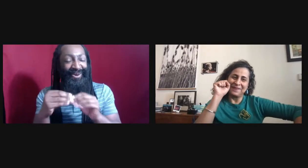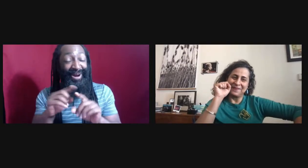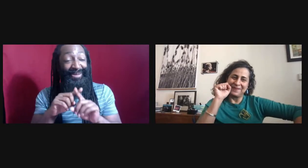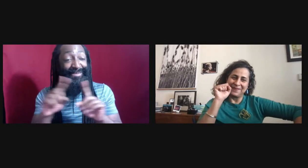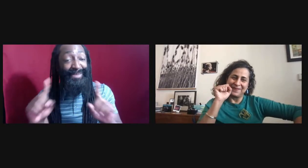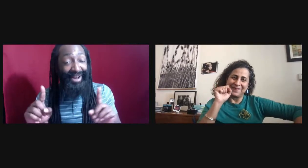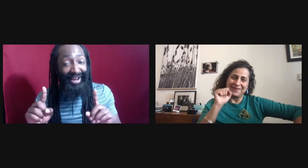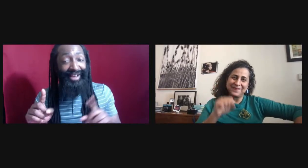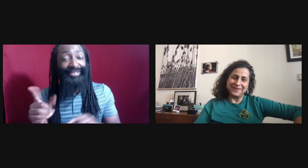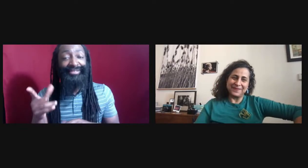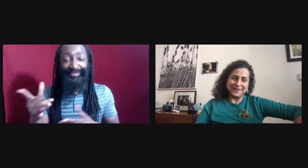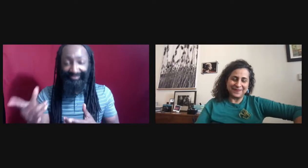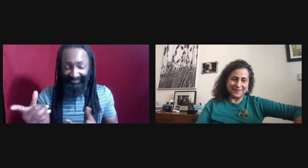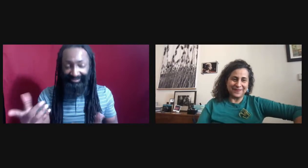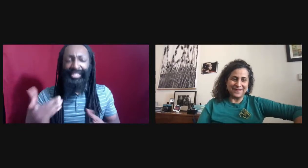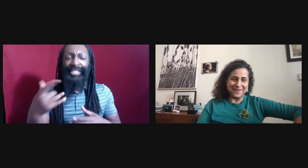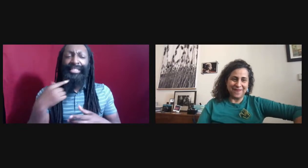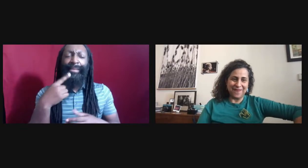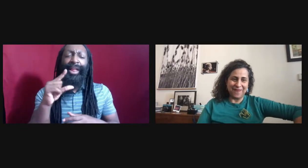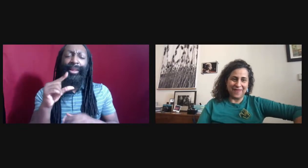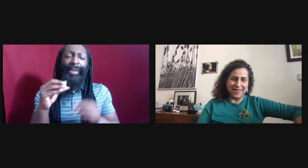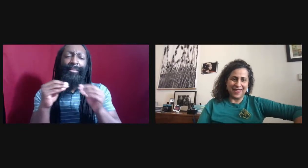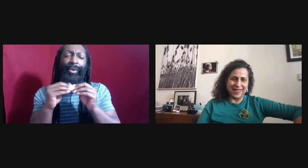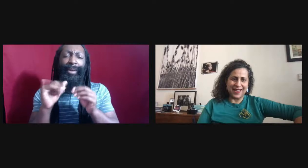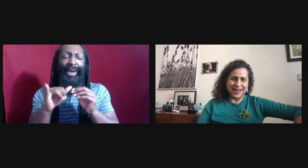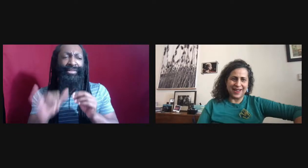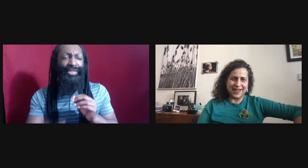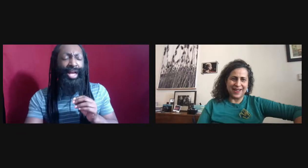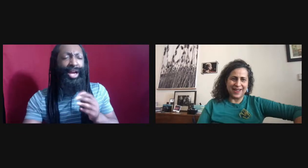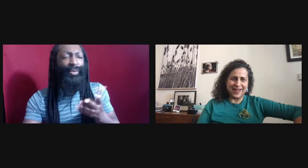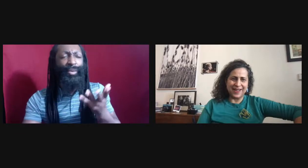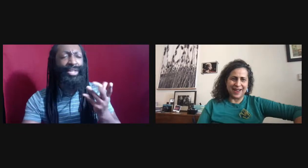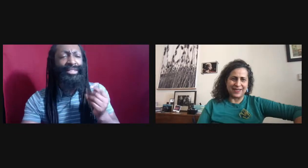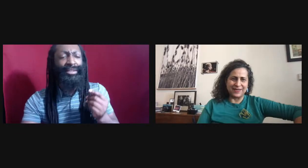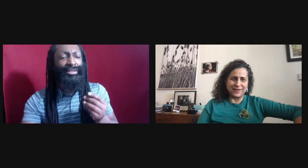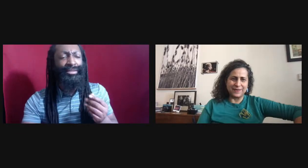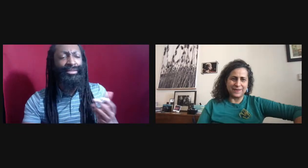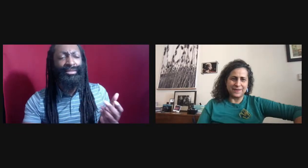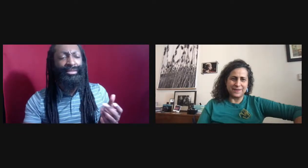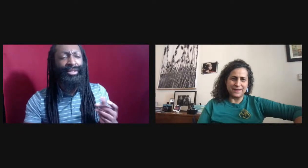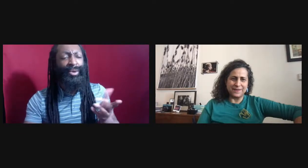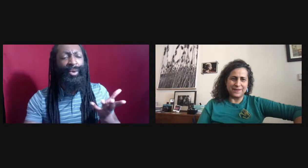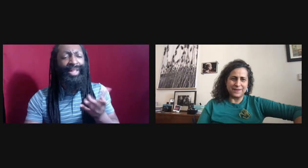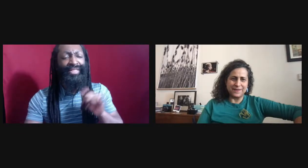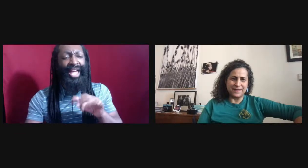Audience, go ahead and get it. Go into the gallery to see more. But let's talk a little bit more about